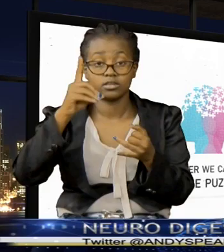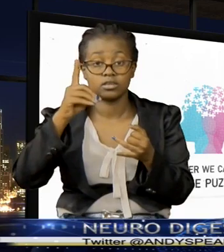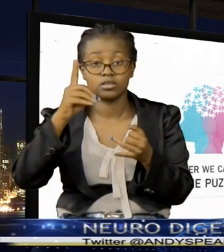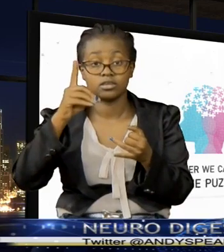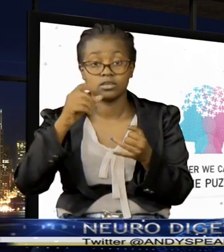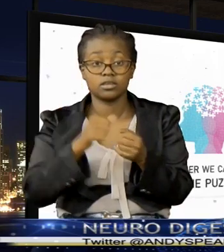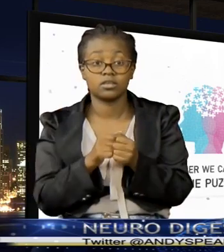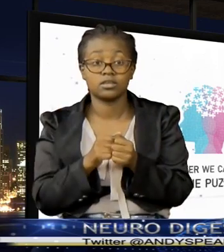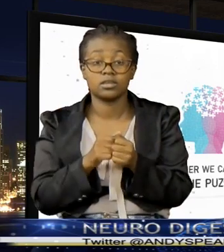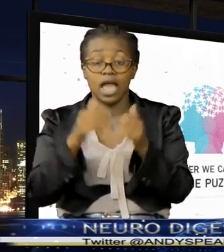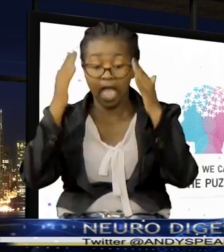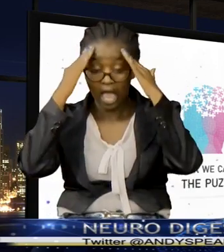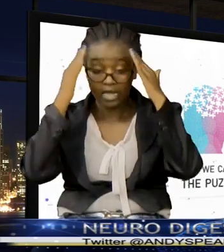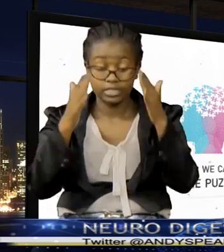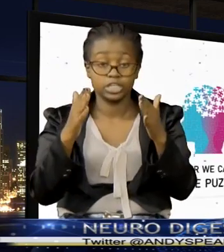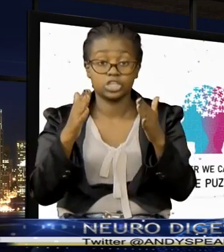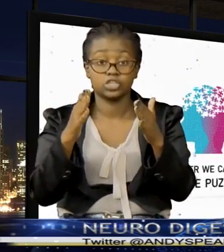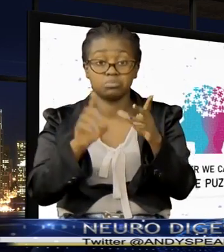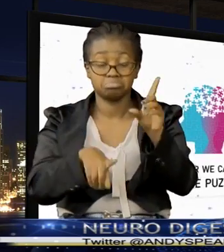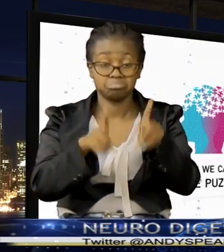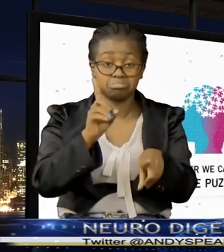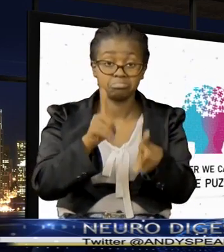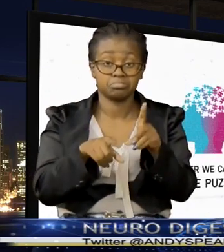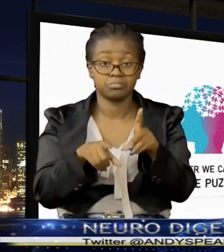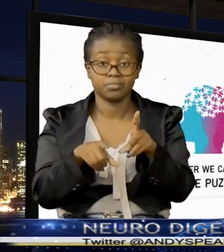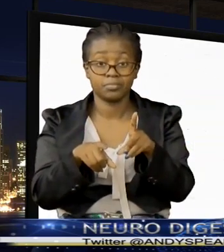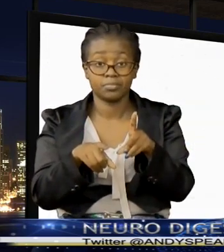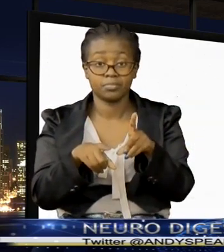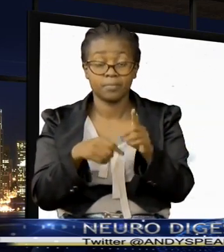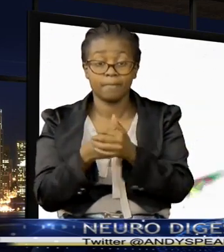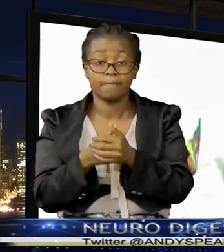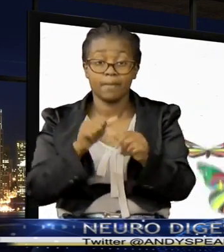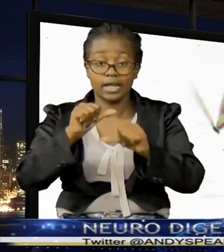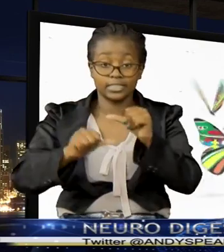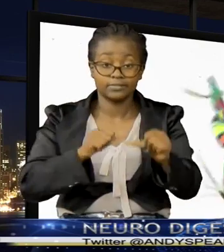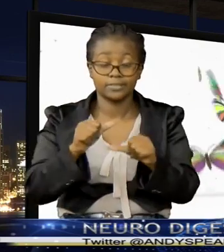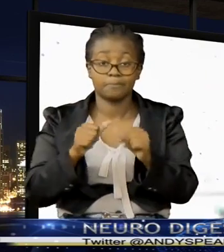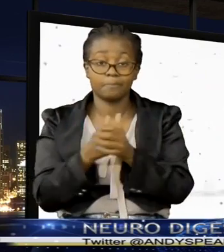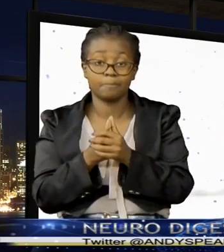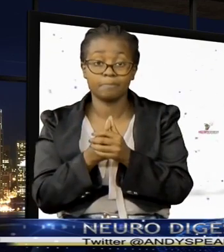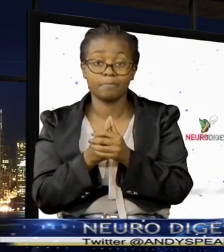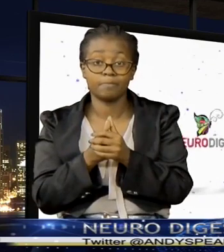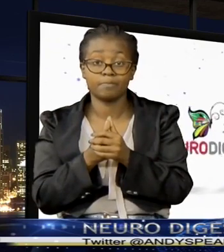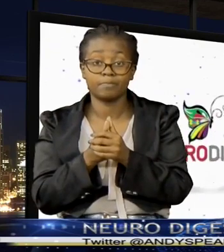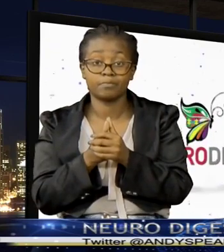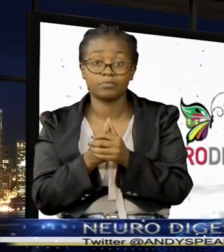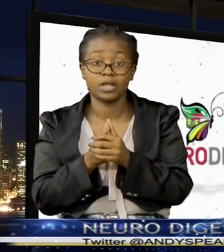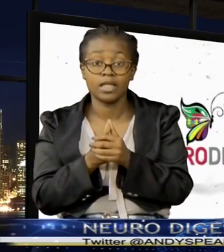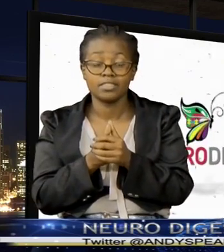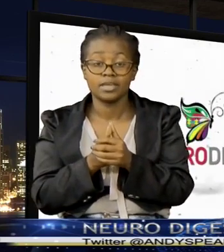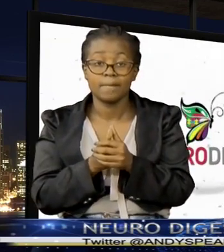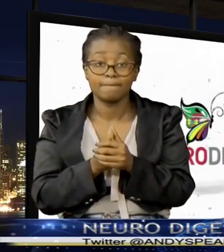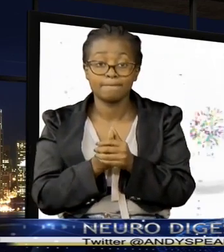in long, attention deficiency hyperactivity disorder, and Down